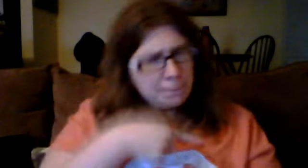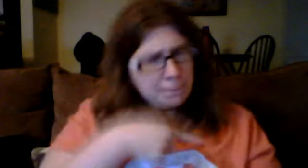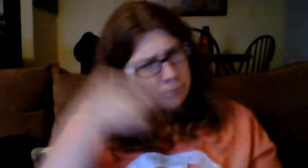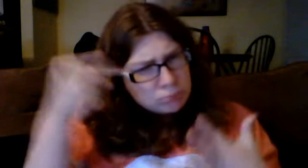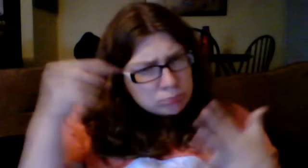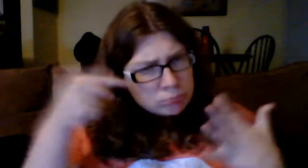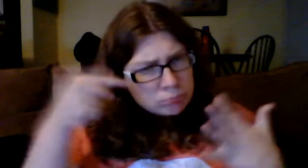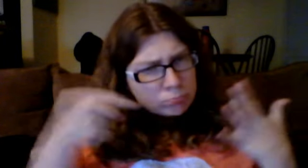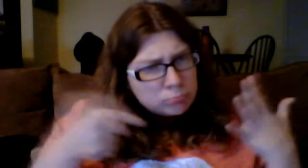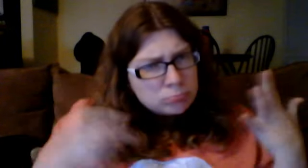for his life.